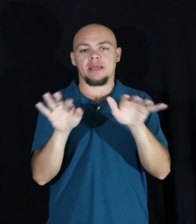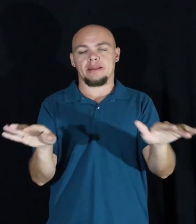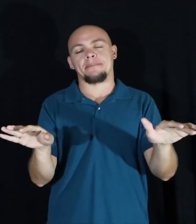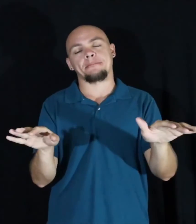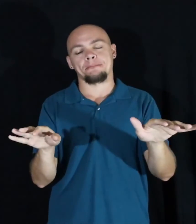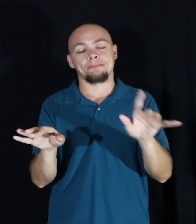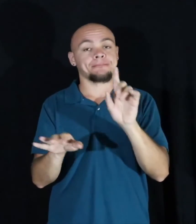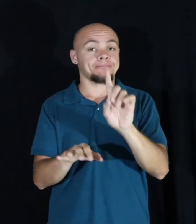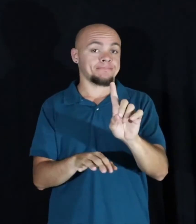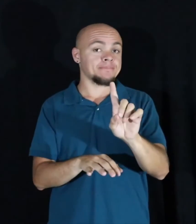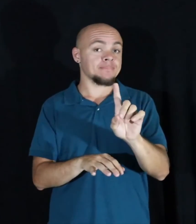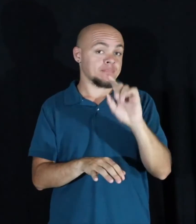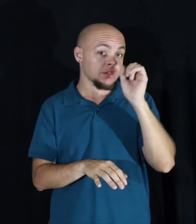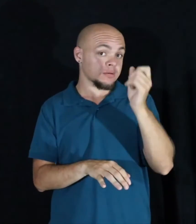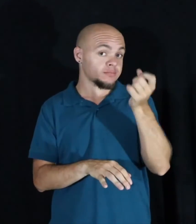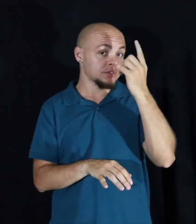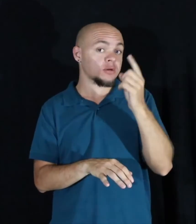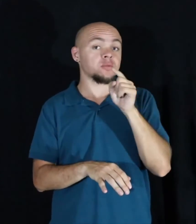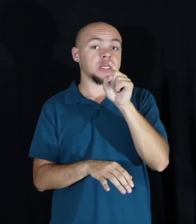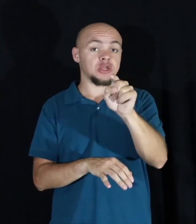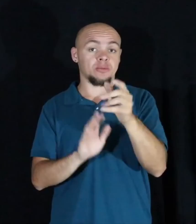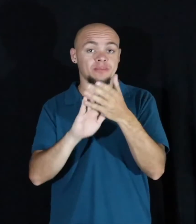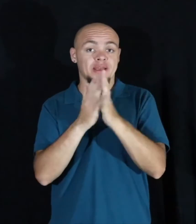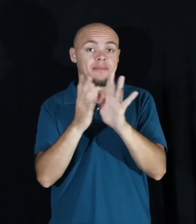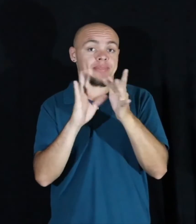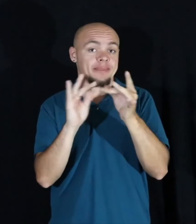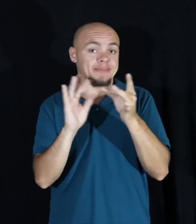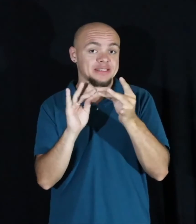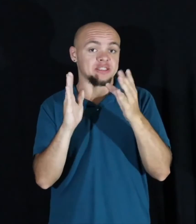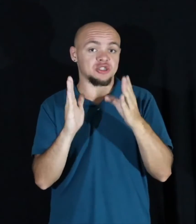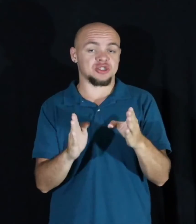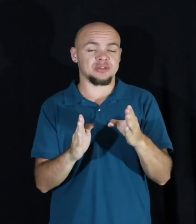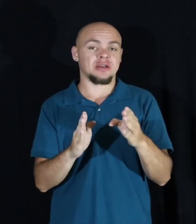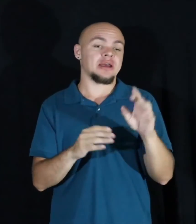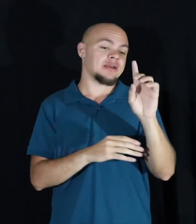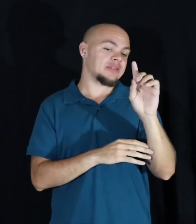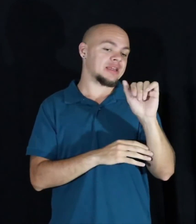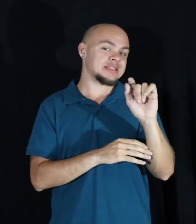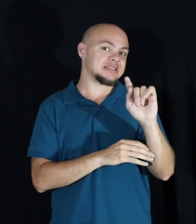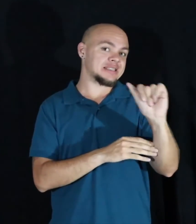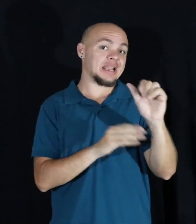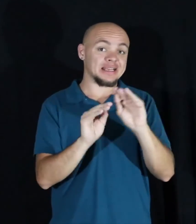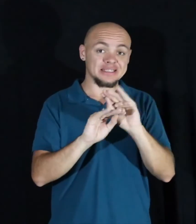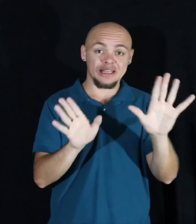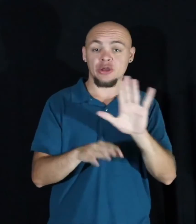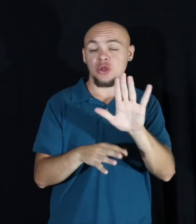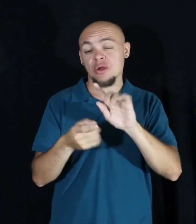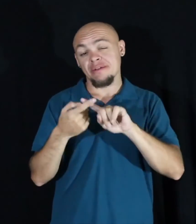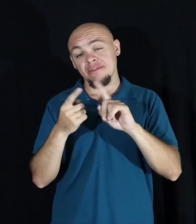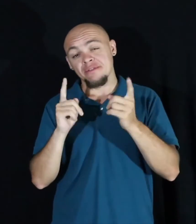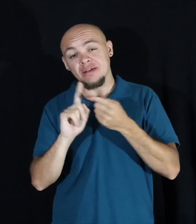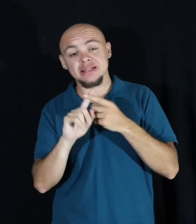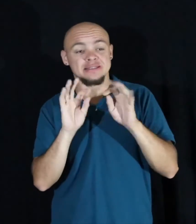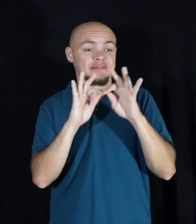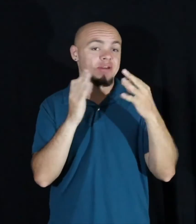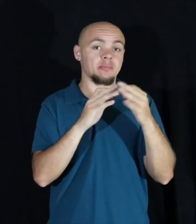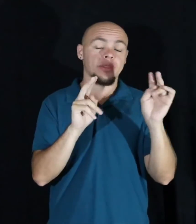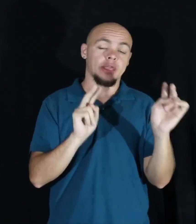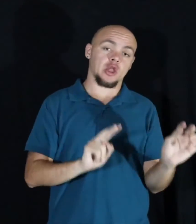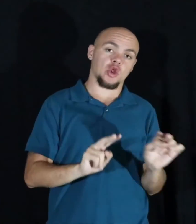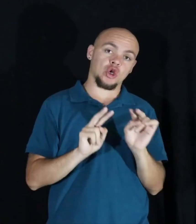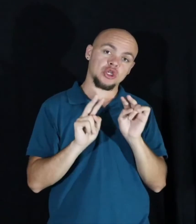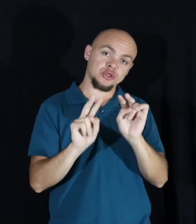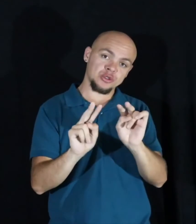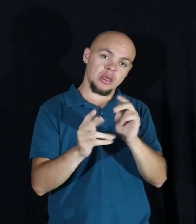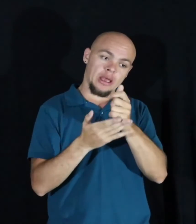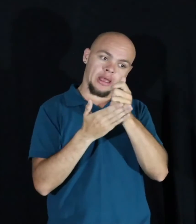So we need you to be the messenger. The data is clear. Your family and friends, they're looking to you to